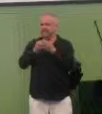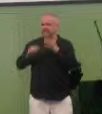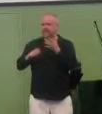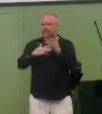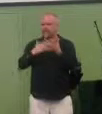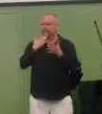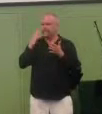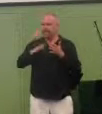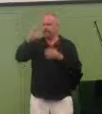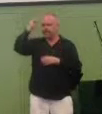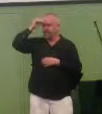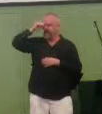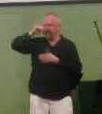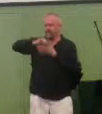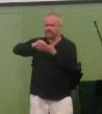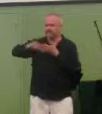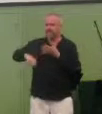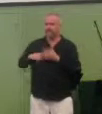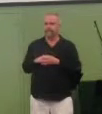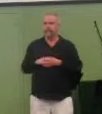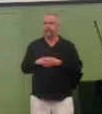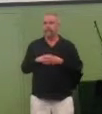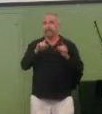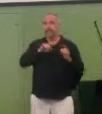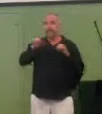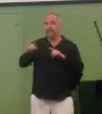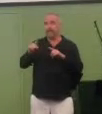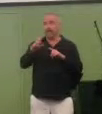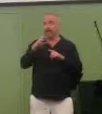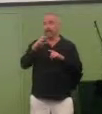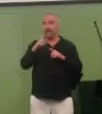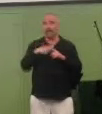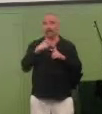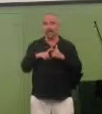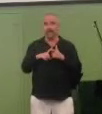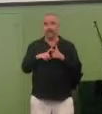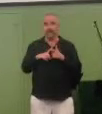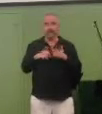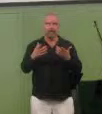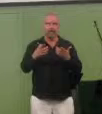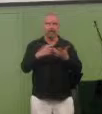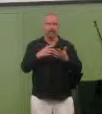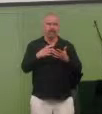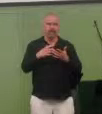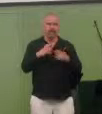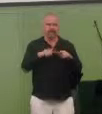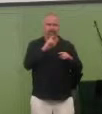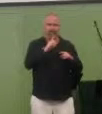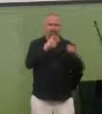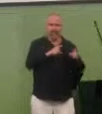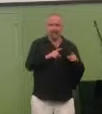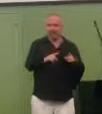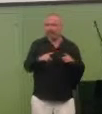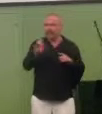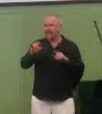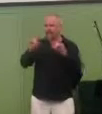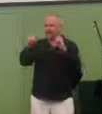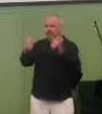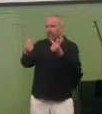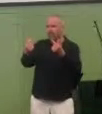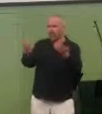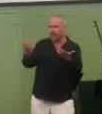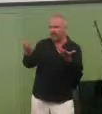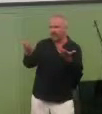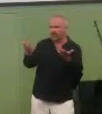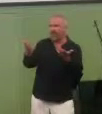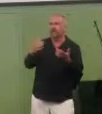but open. And then, believe it or not, incredibly, this can't really be happening. The group turns